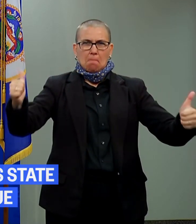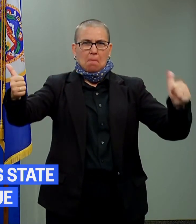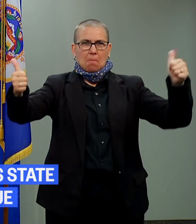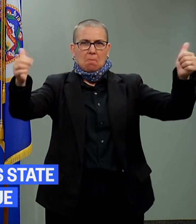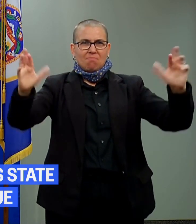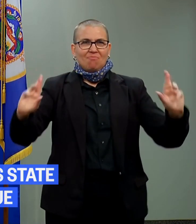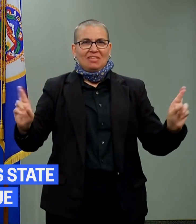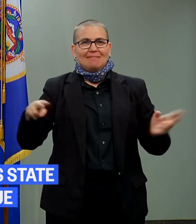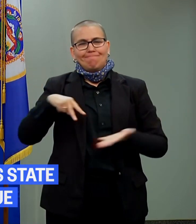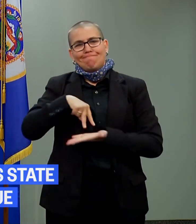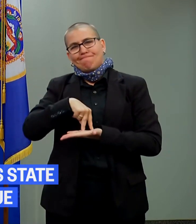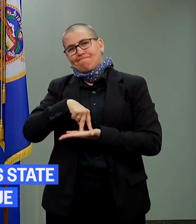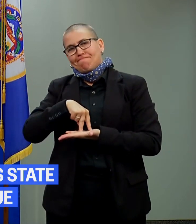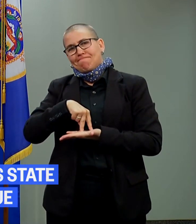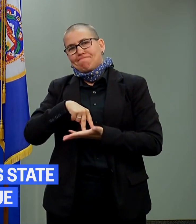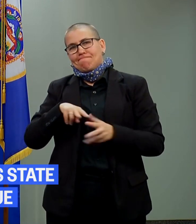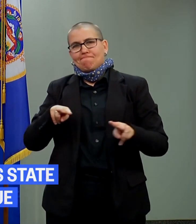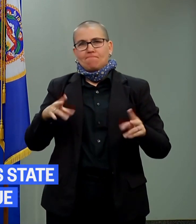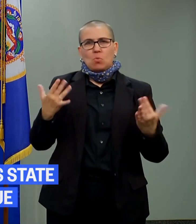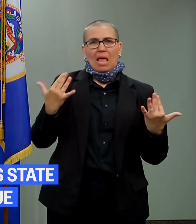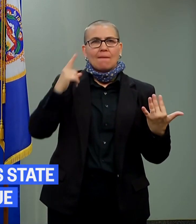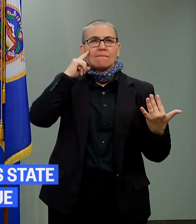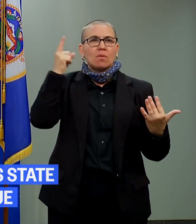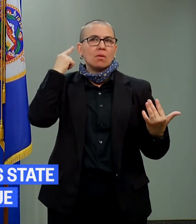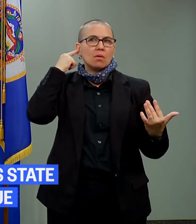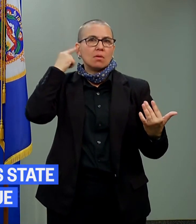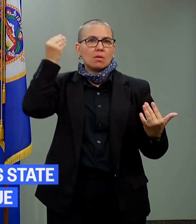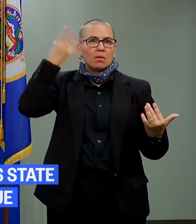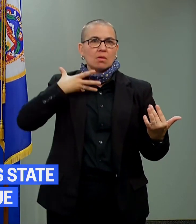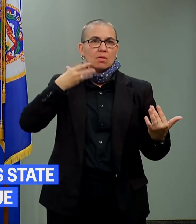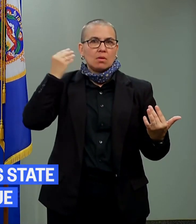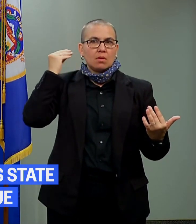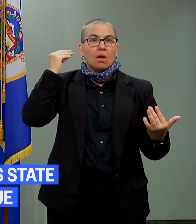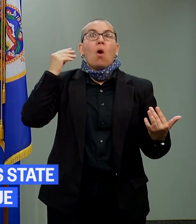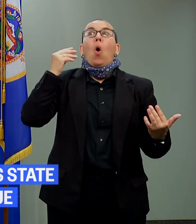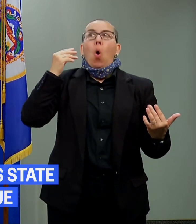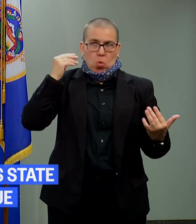receiving information, and we continued our communications throughout the night.